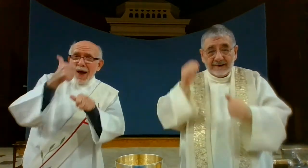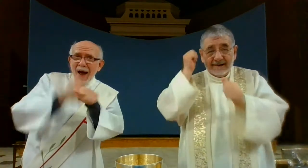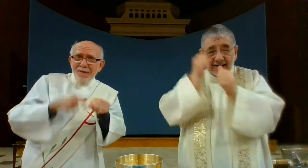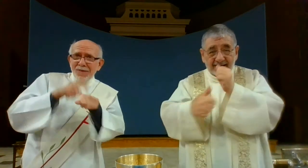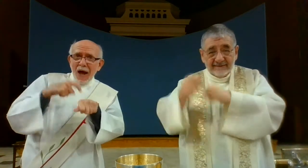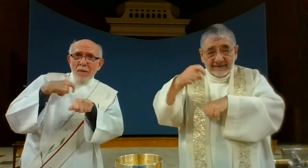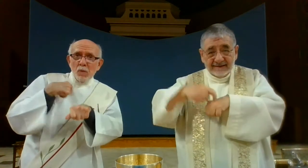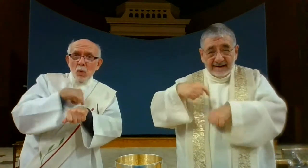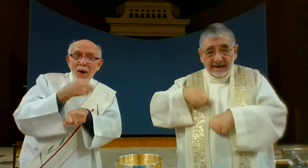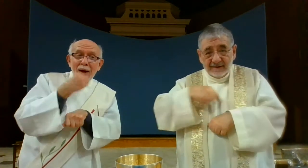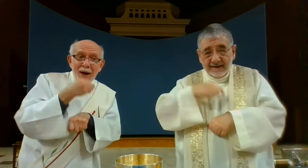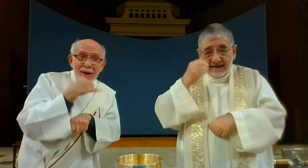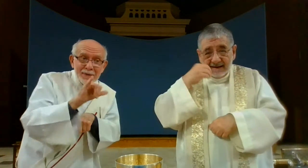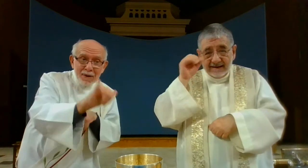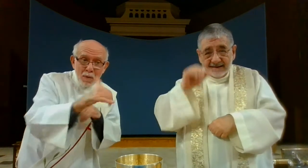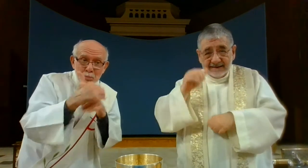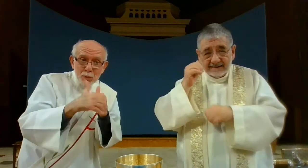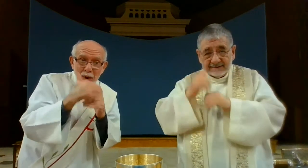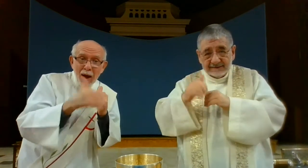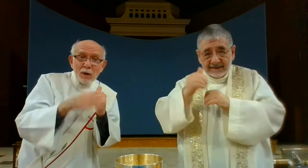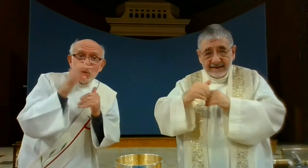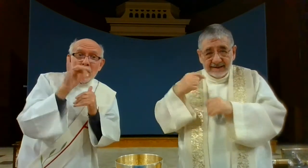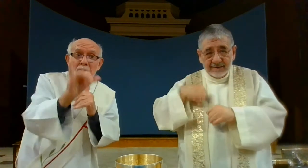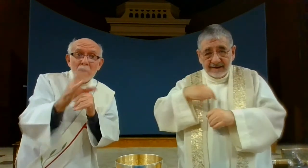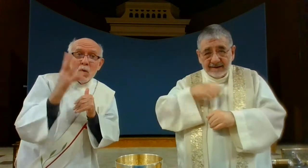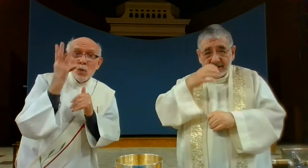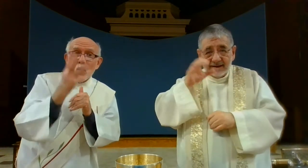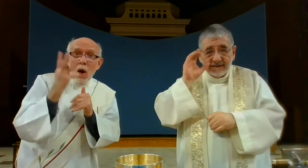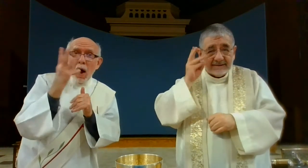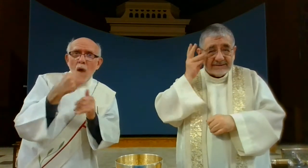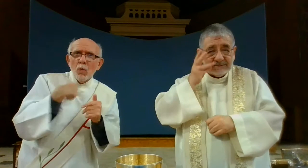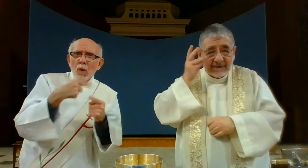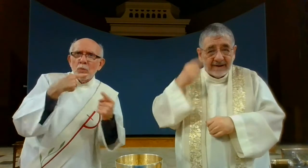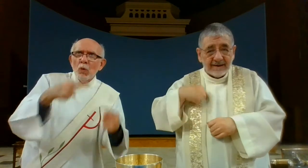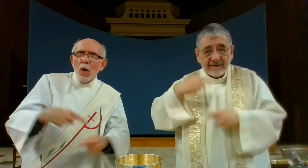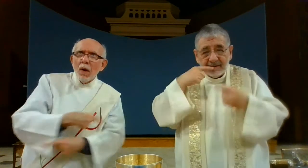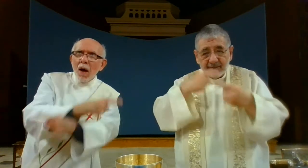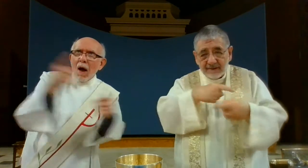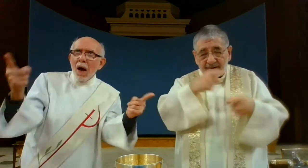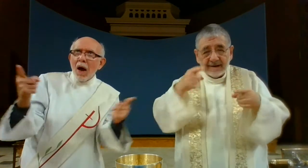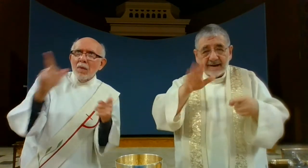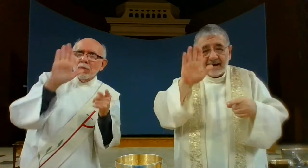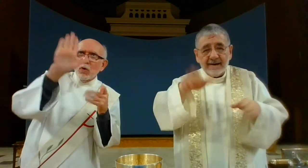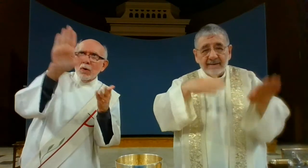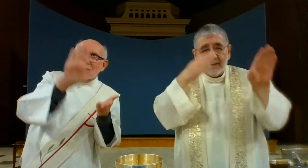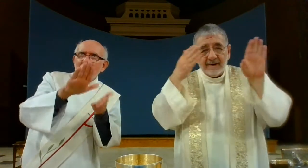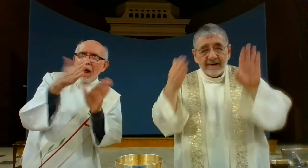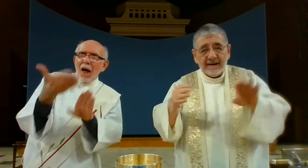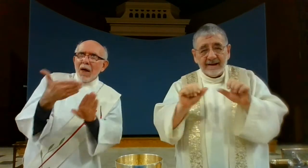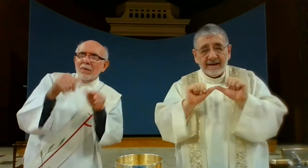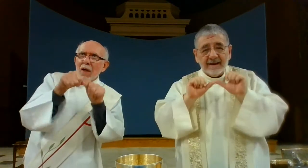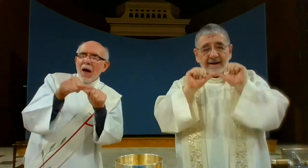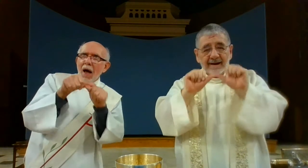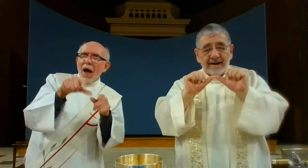when we eat this bread and drink this cup, we proclaim your death, O